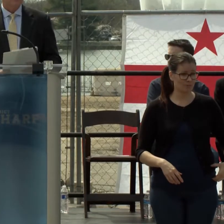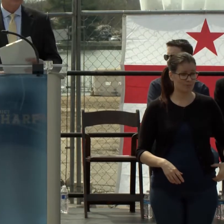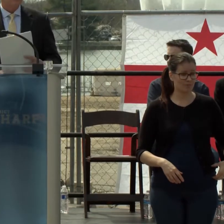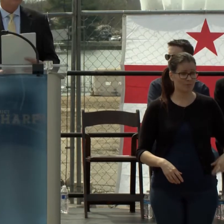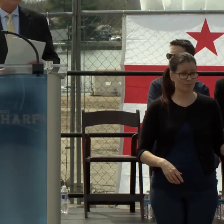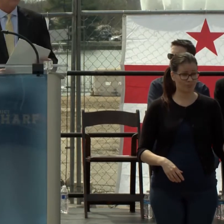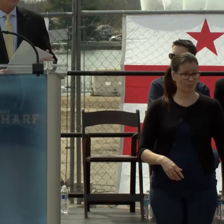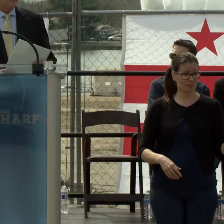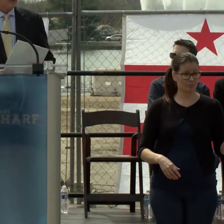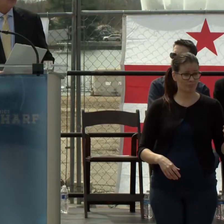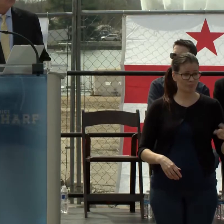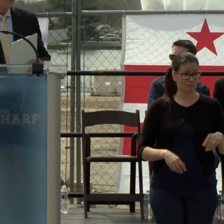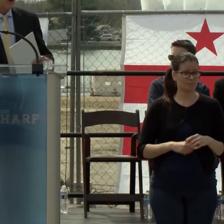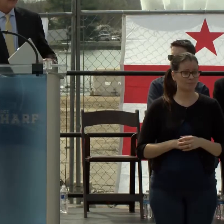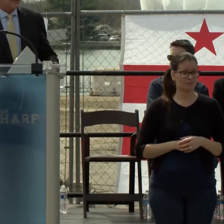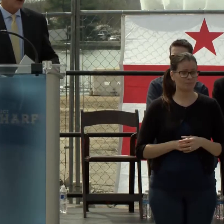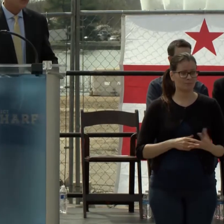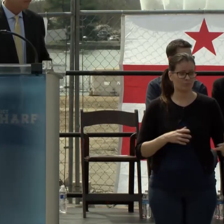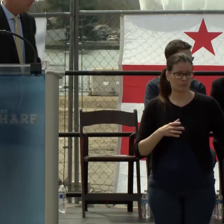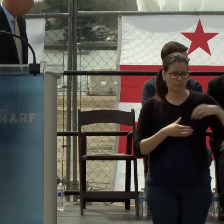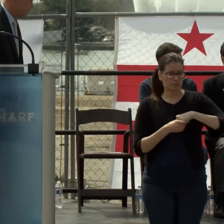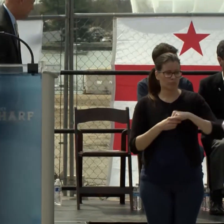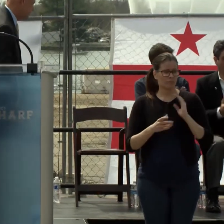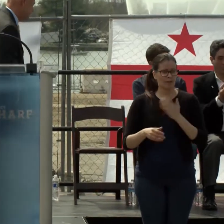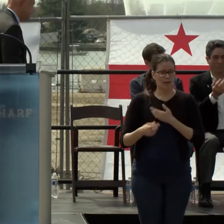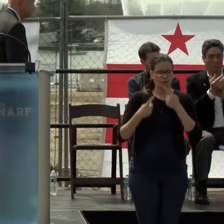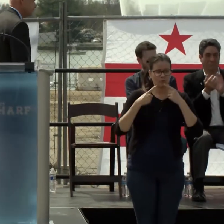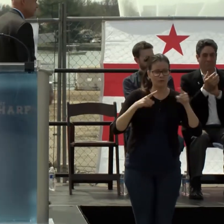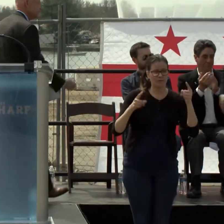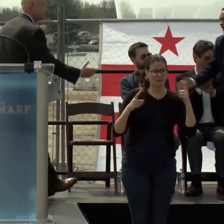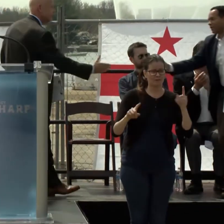honor to present Deputy Mayor Brian Kenner.